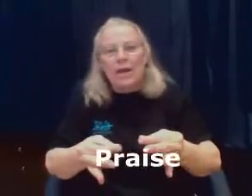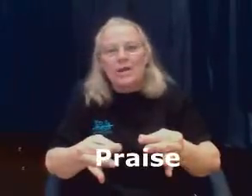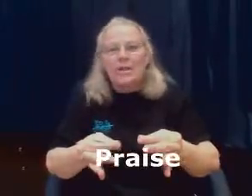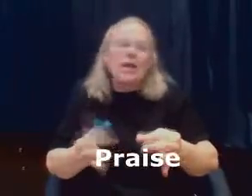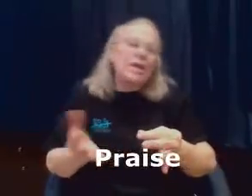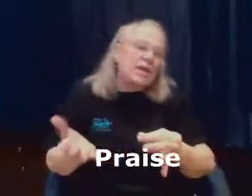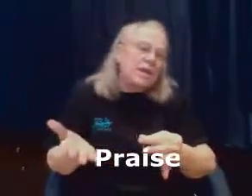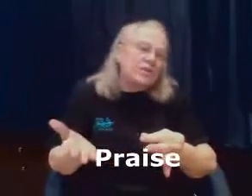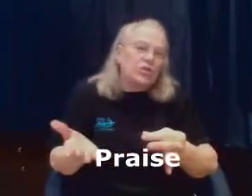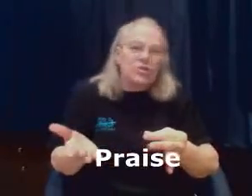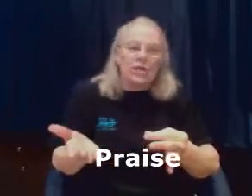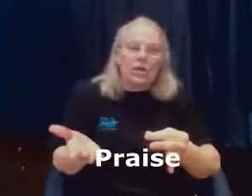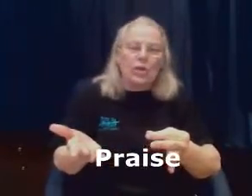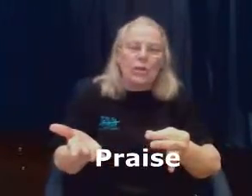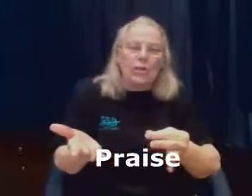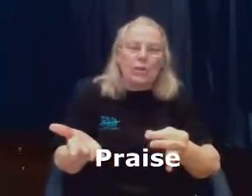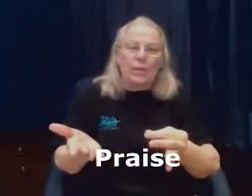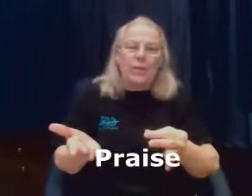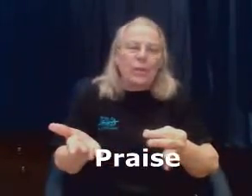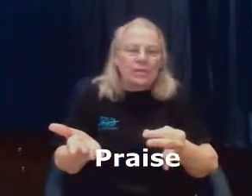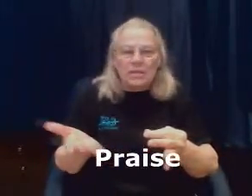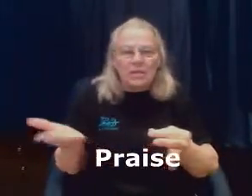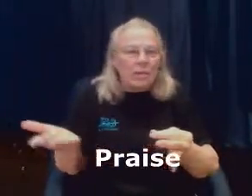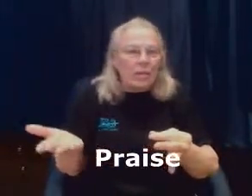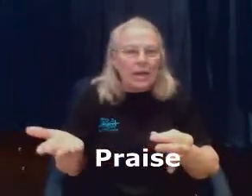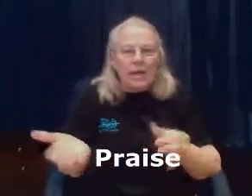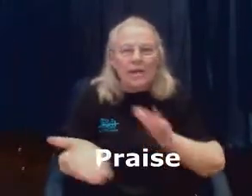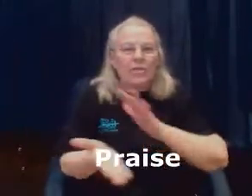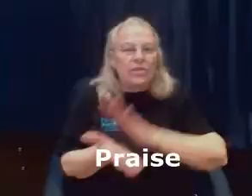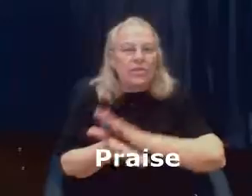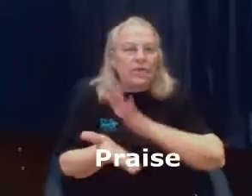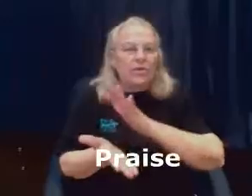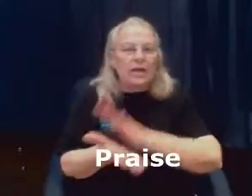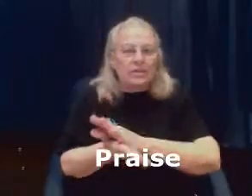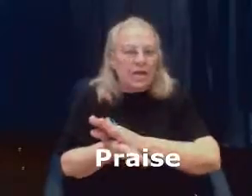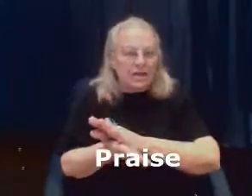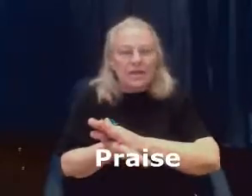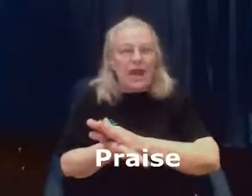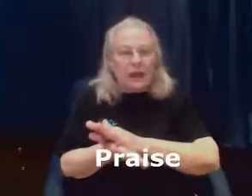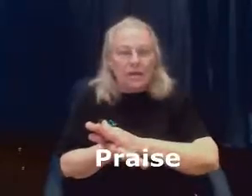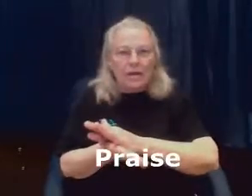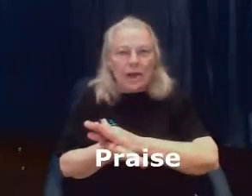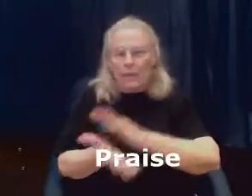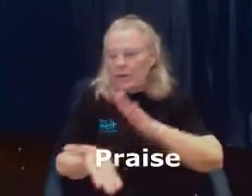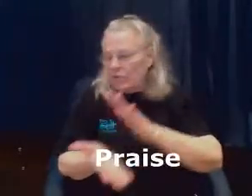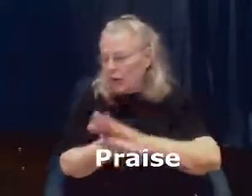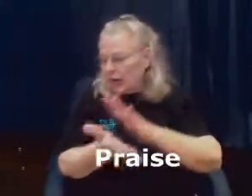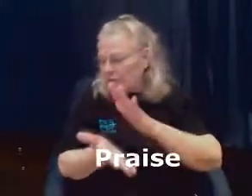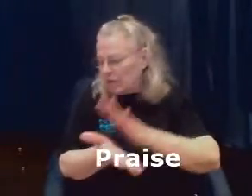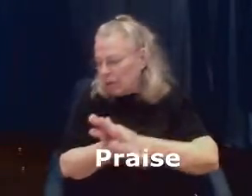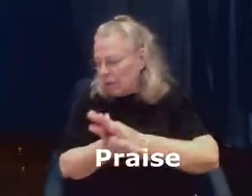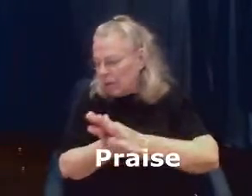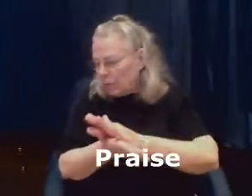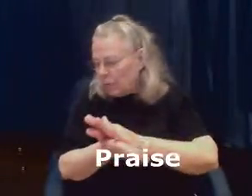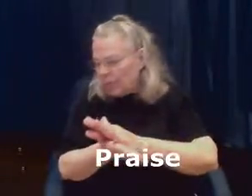Praise, it's just like you would be praising somebody in a theater. It's like the clapping of your hands.